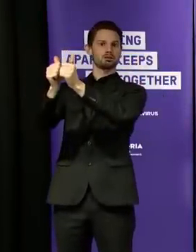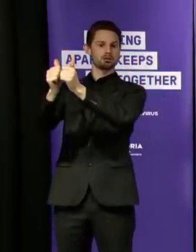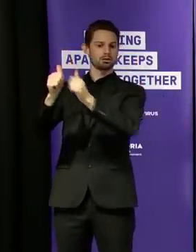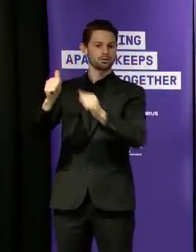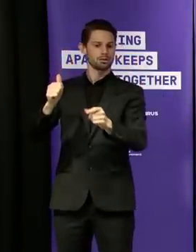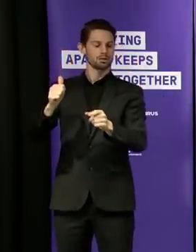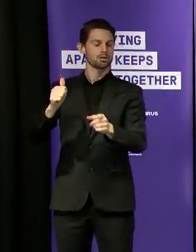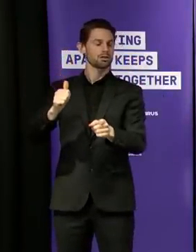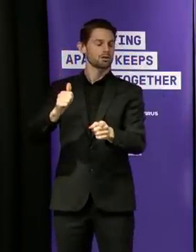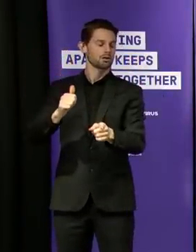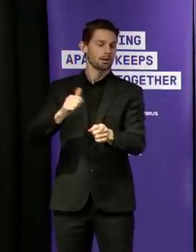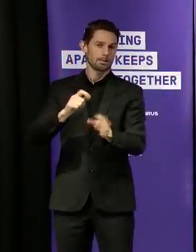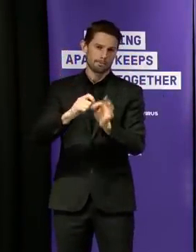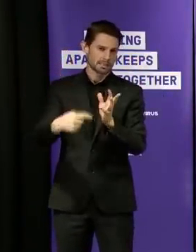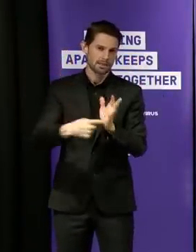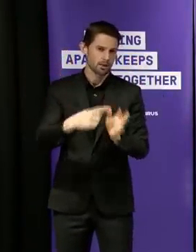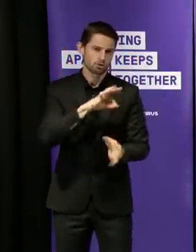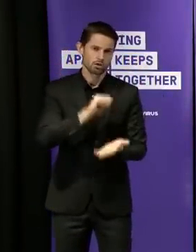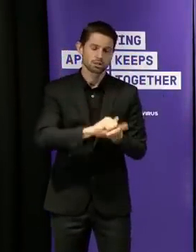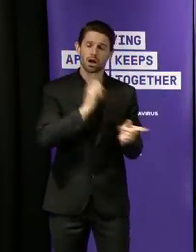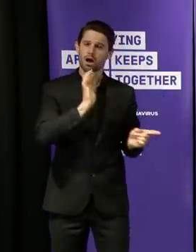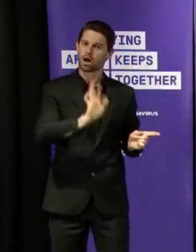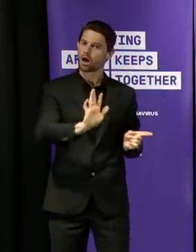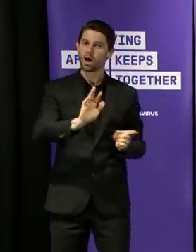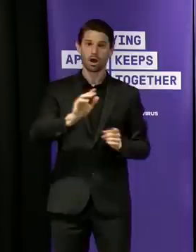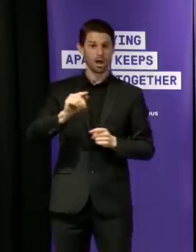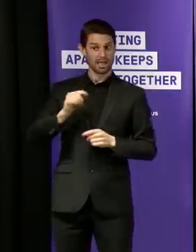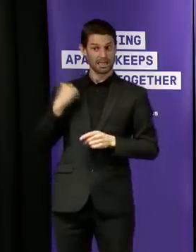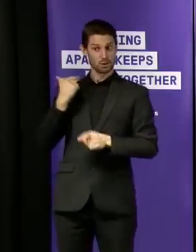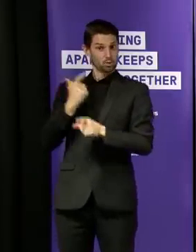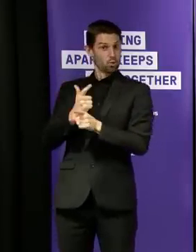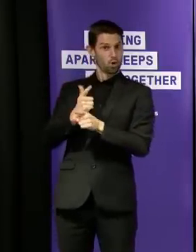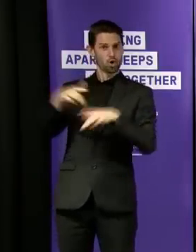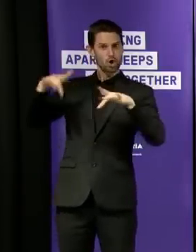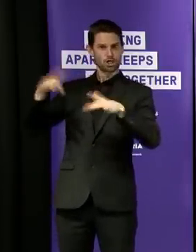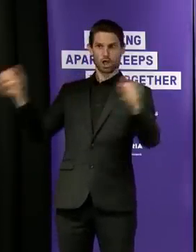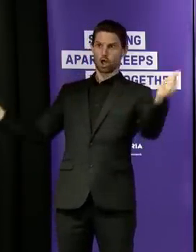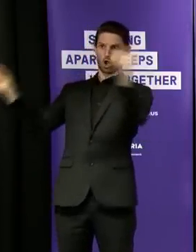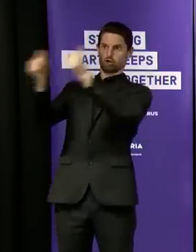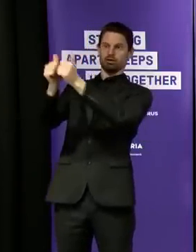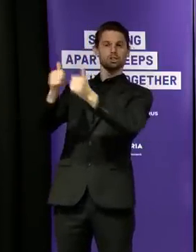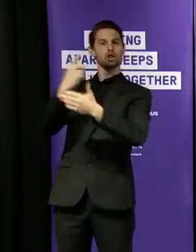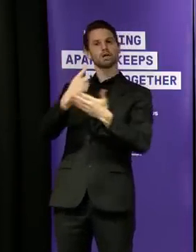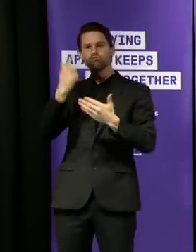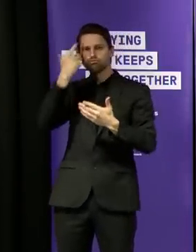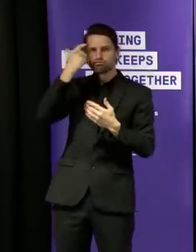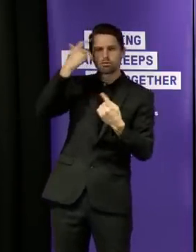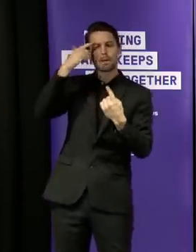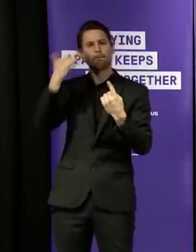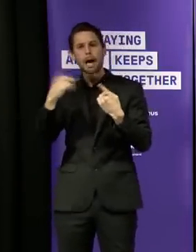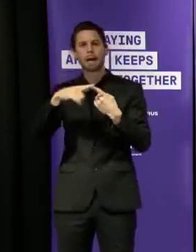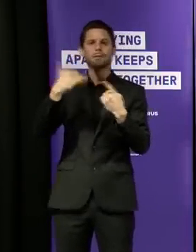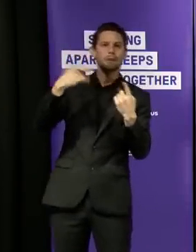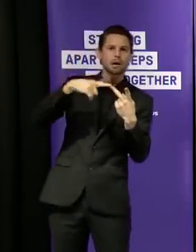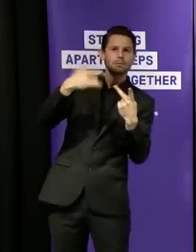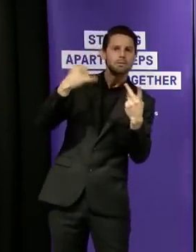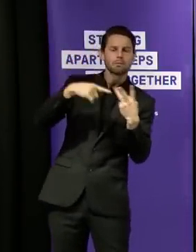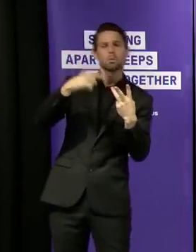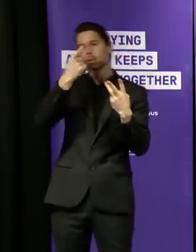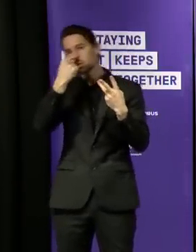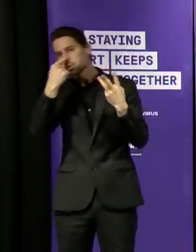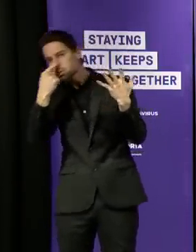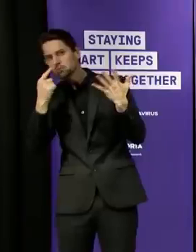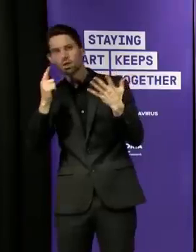bubble arrangement hang on, that's long before. I believe I can get you the exact date, but that's certainly before, whether it's long before or not.